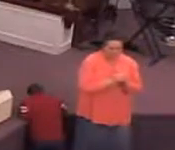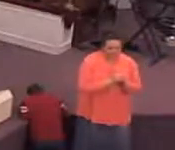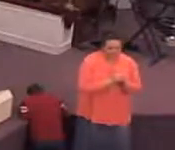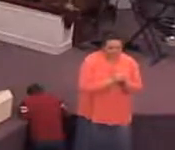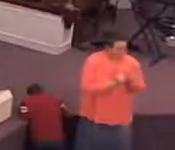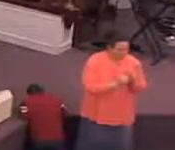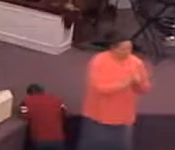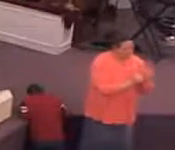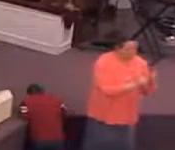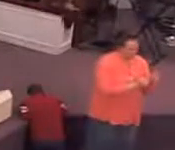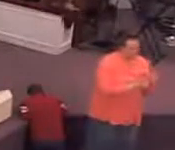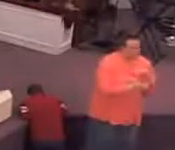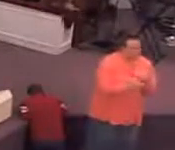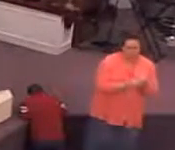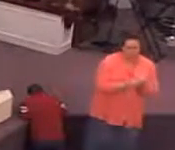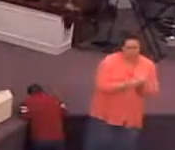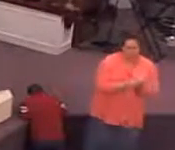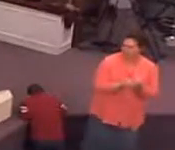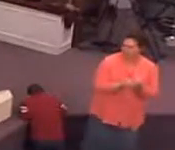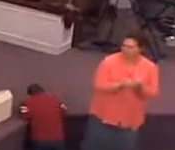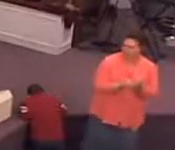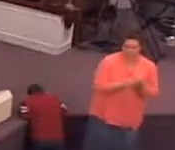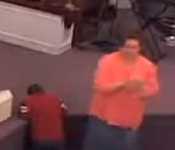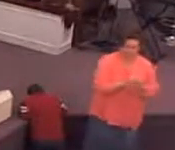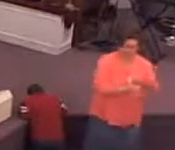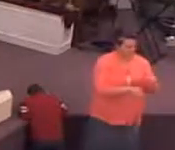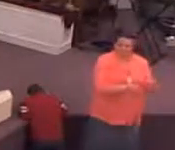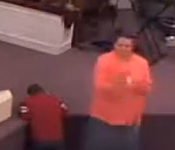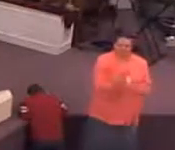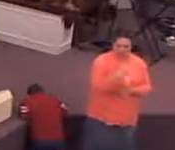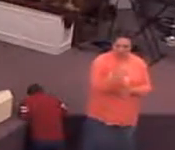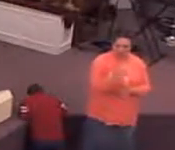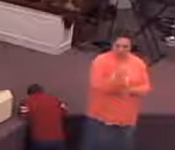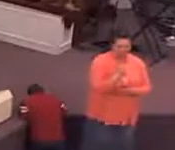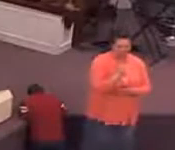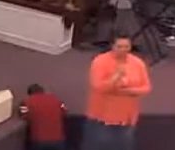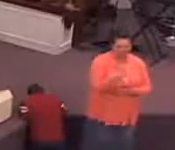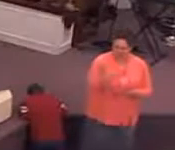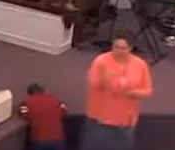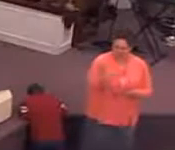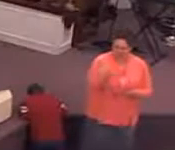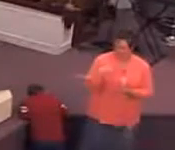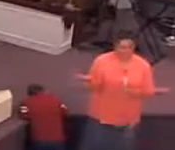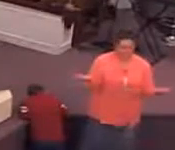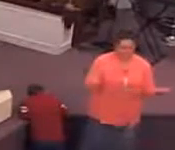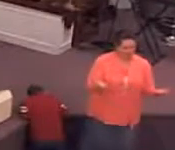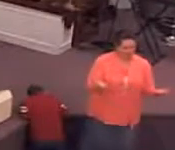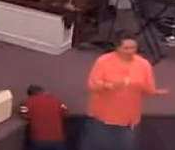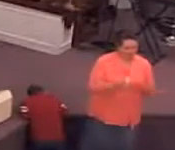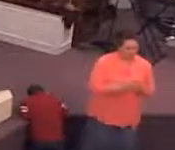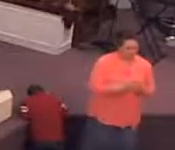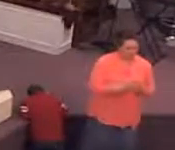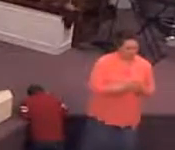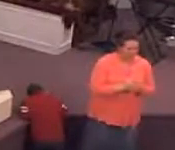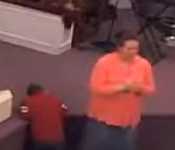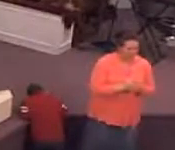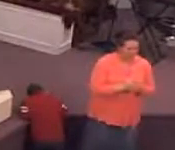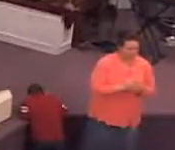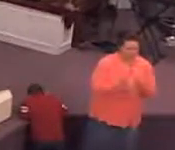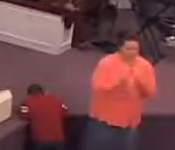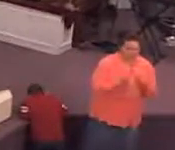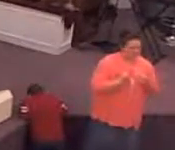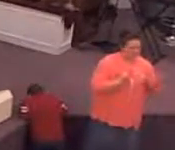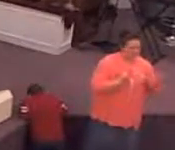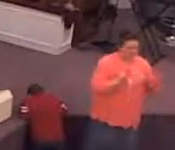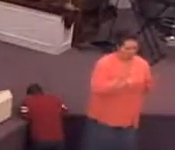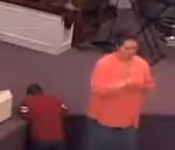I don't have no judgment against anybody in this building. I have no criticism against anybody in this building. Don't want to form any. Don't